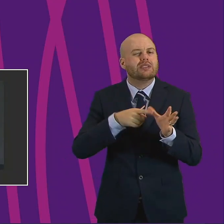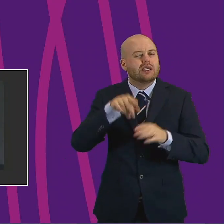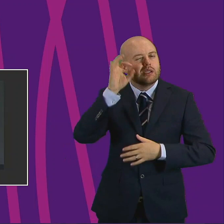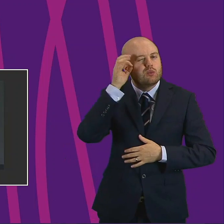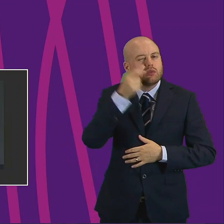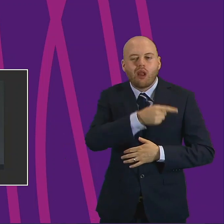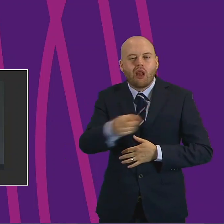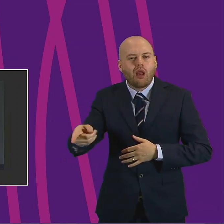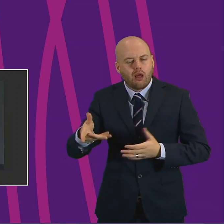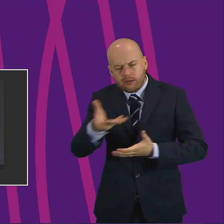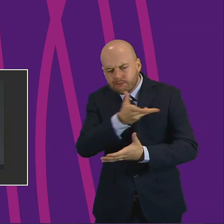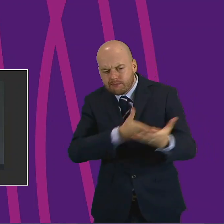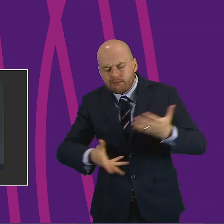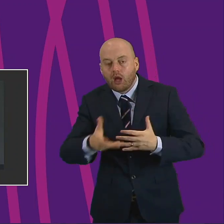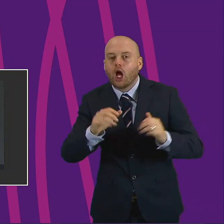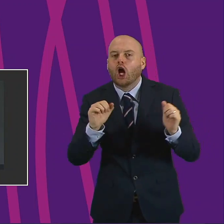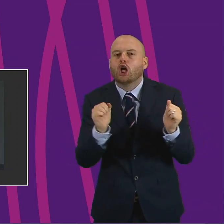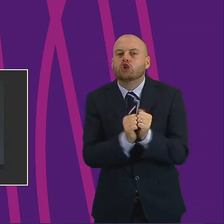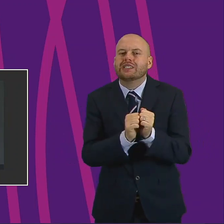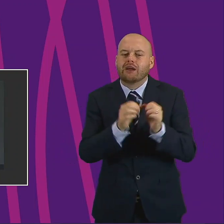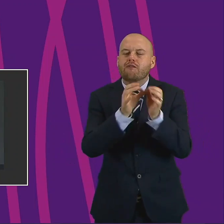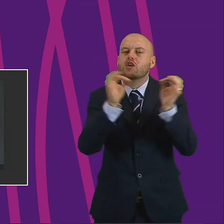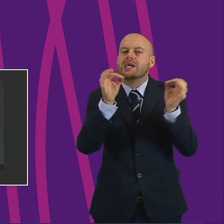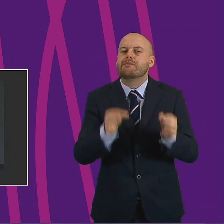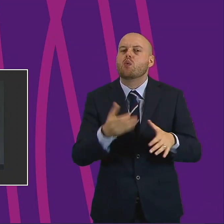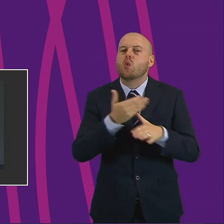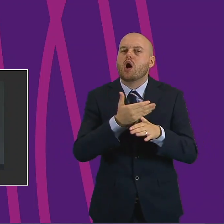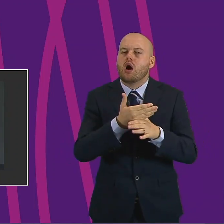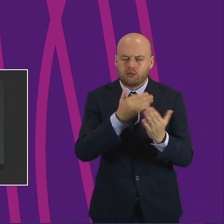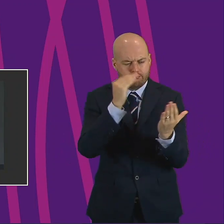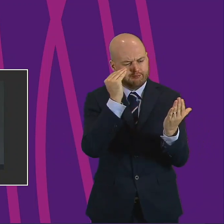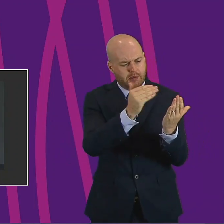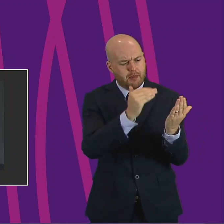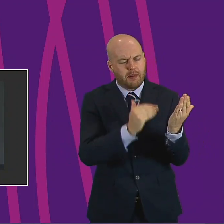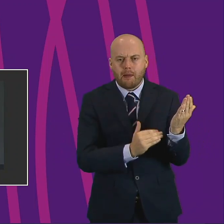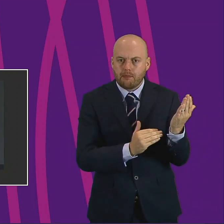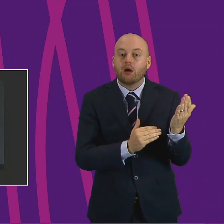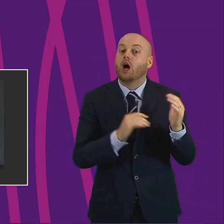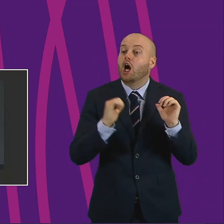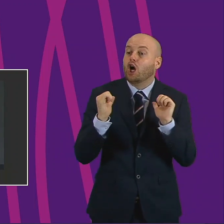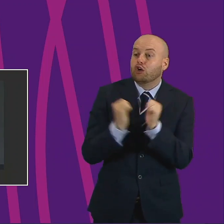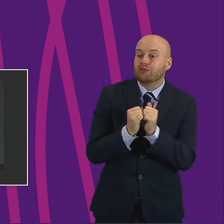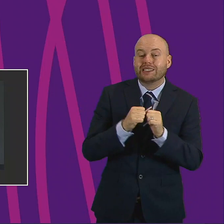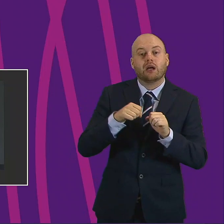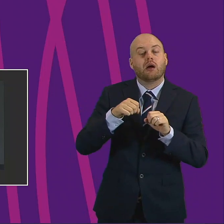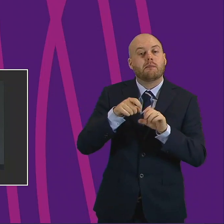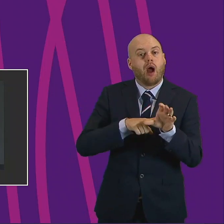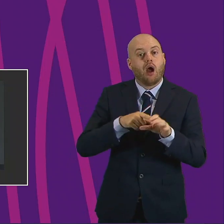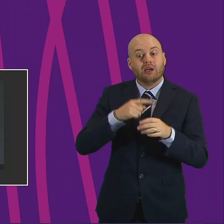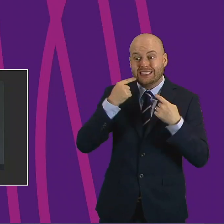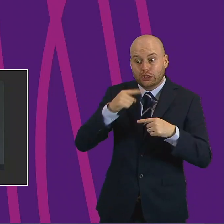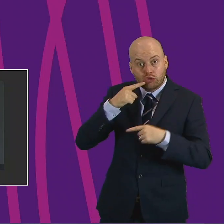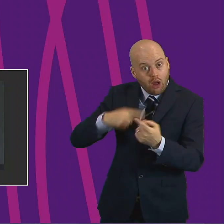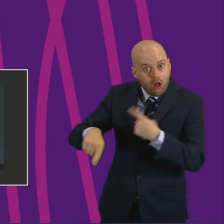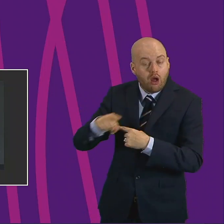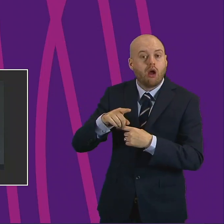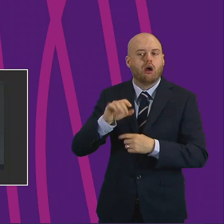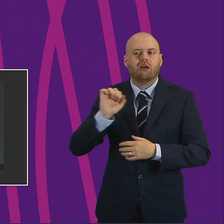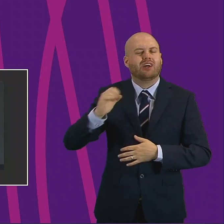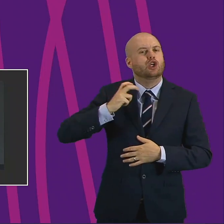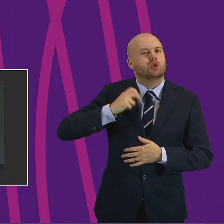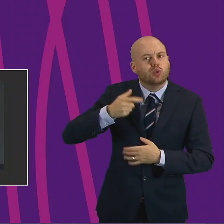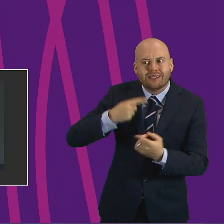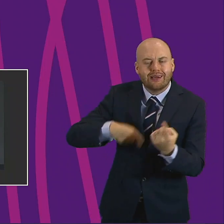agreed with the teaching professional associations and with representatives of the parental community to ensure that we have a